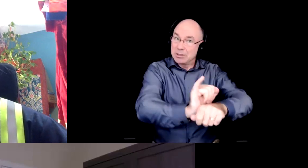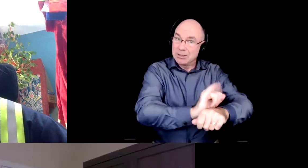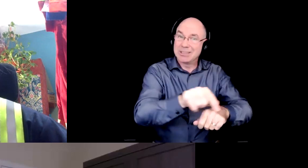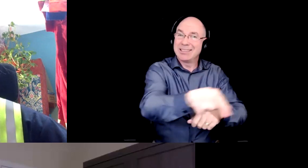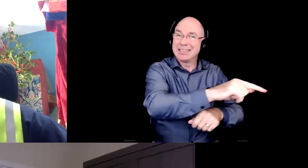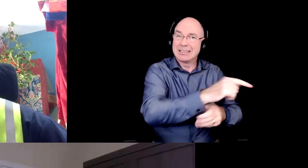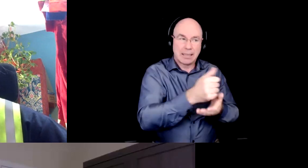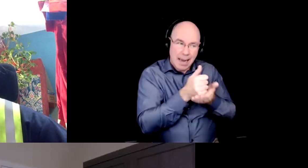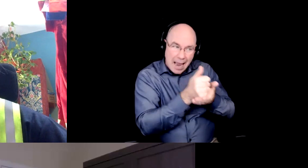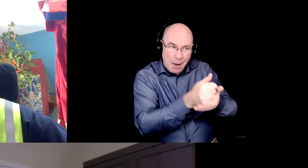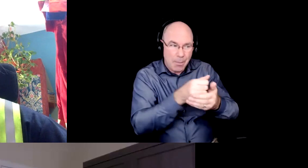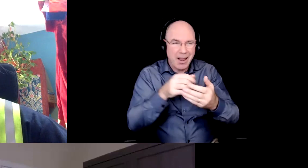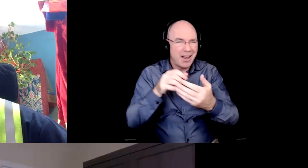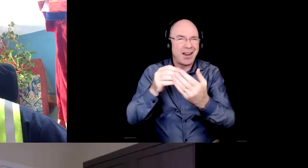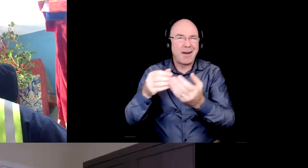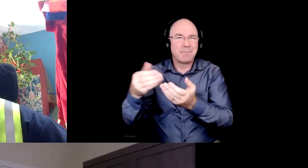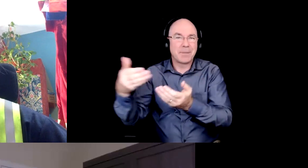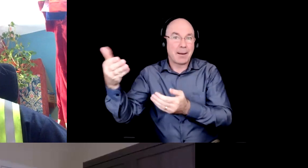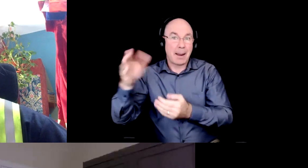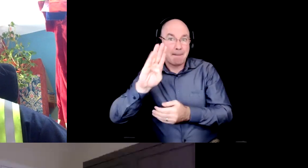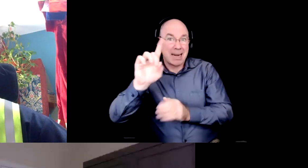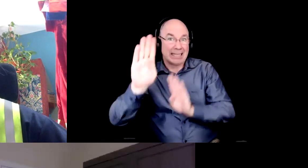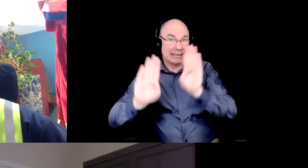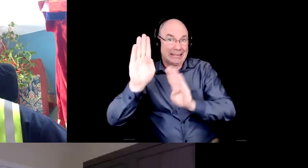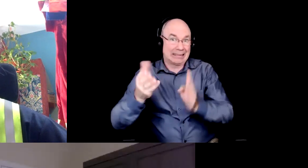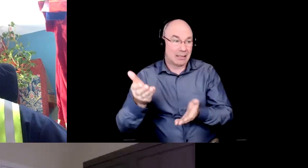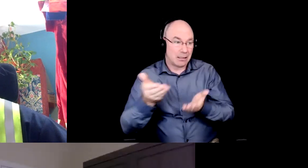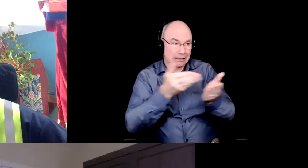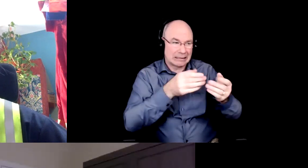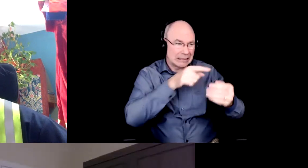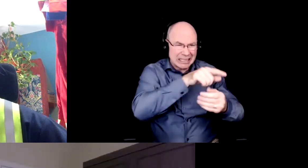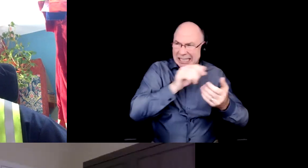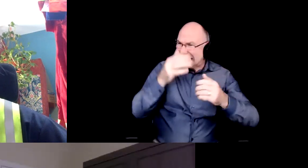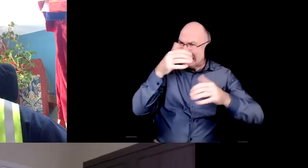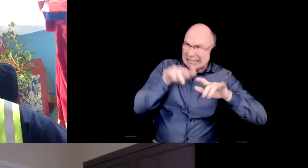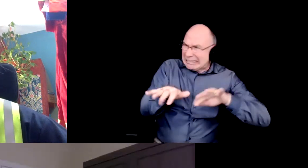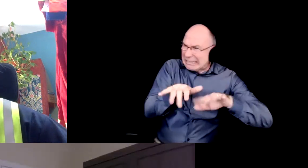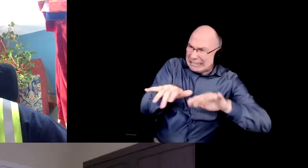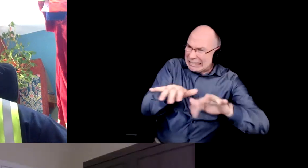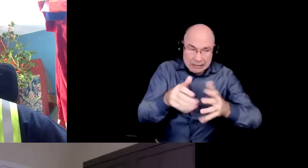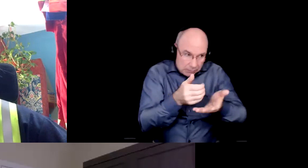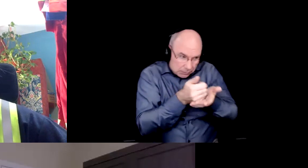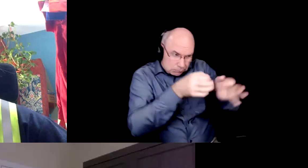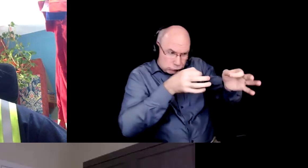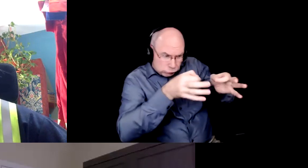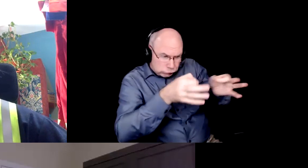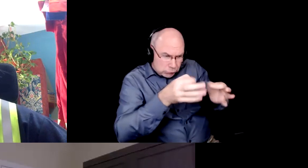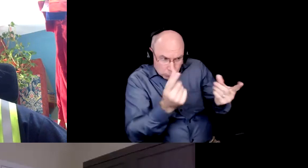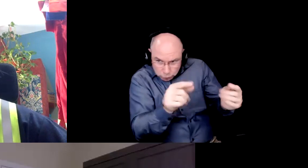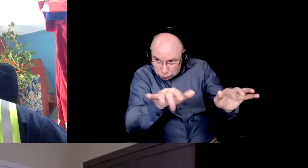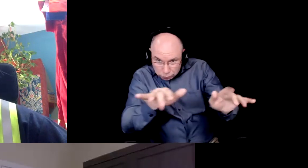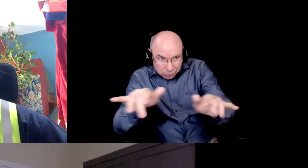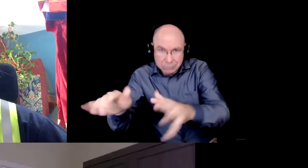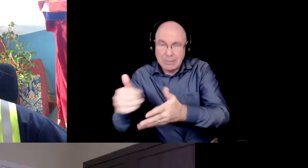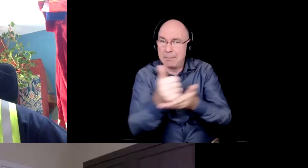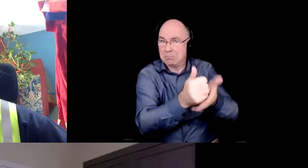kind of navigate some of that and to answer questions and point people in the right direction. Some of the other things that we do when